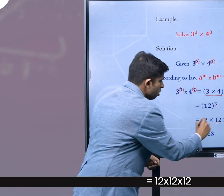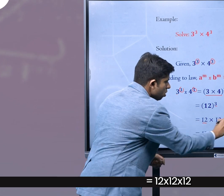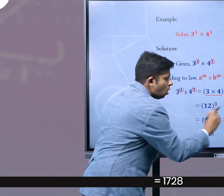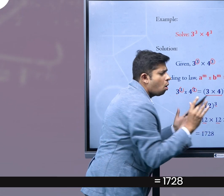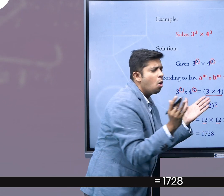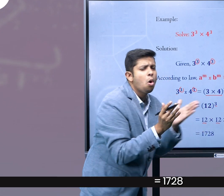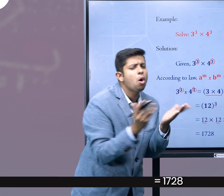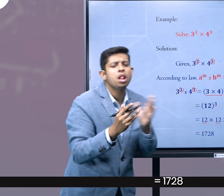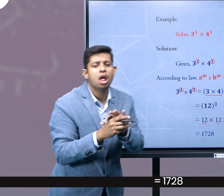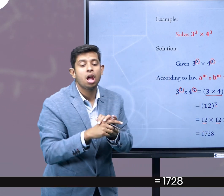which is equal to